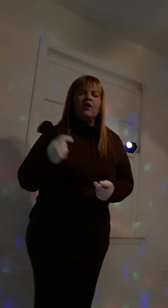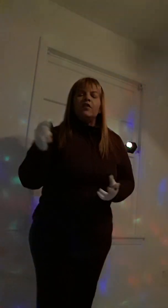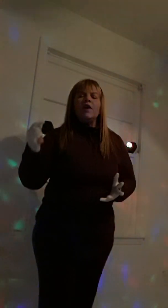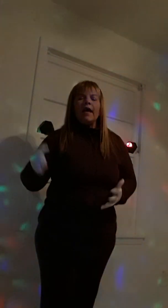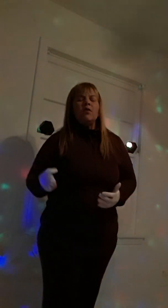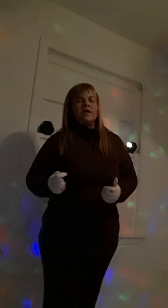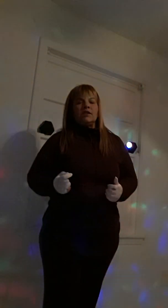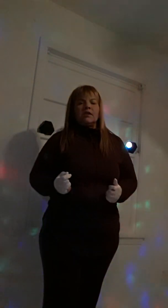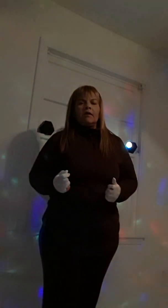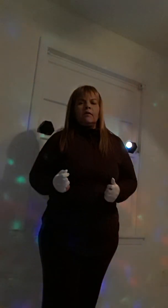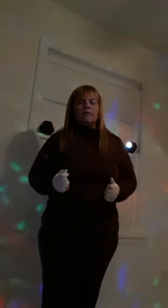another language,